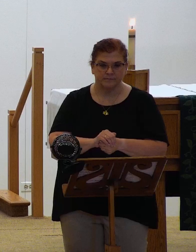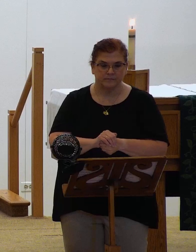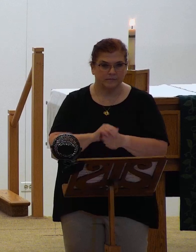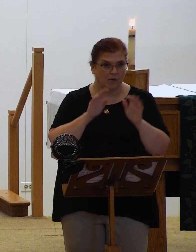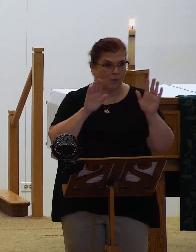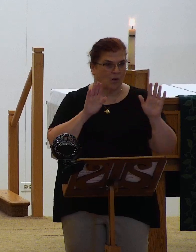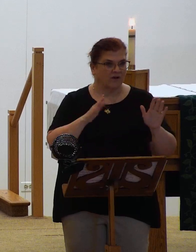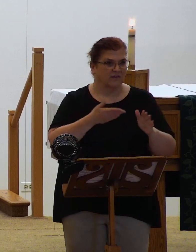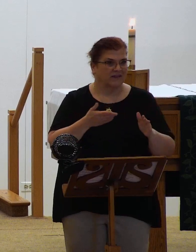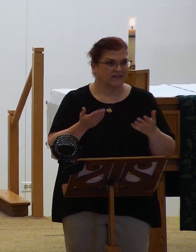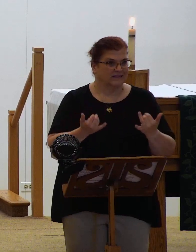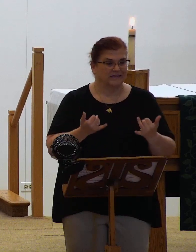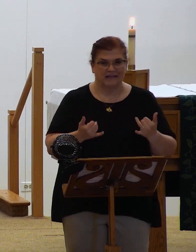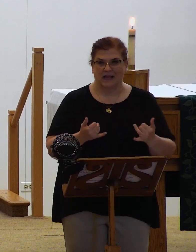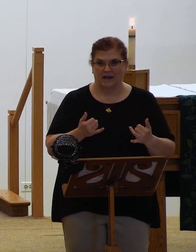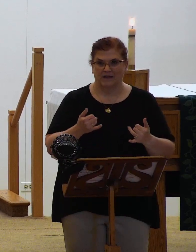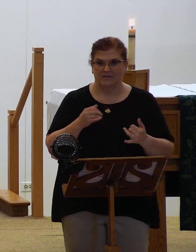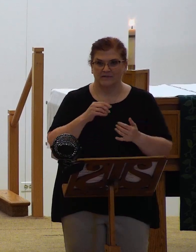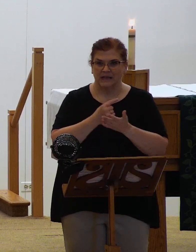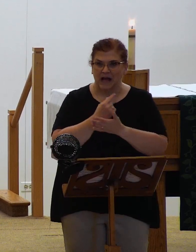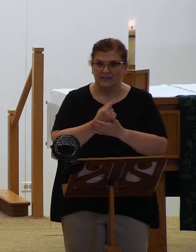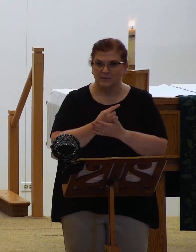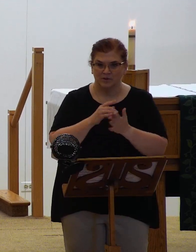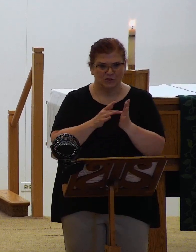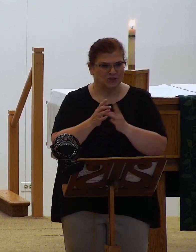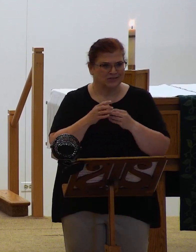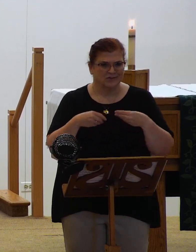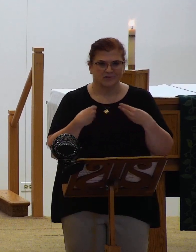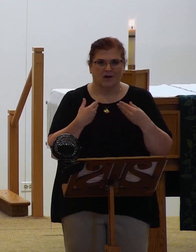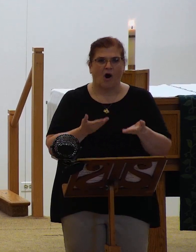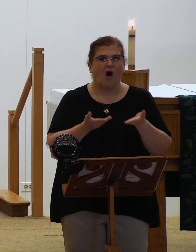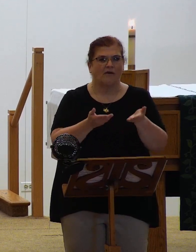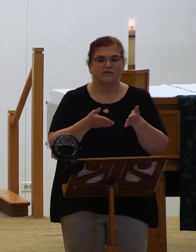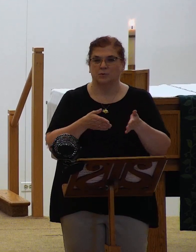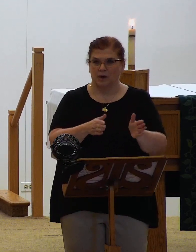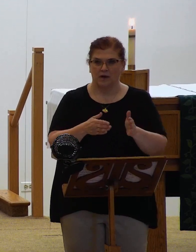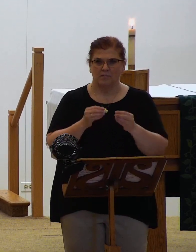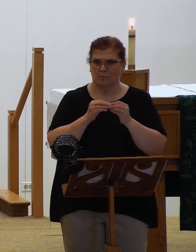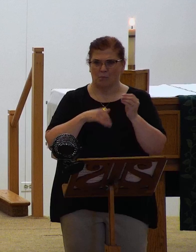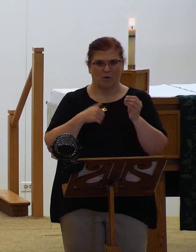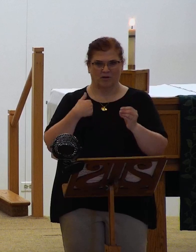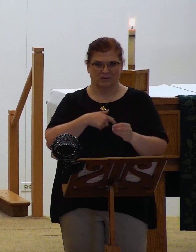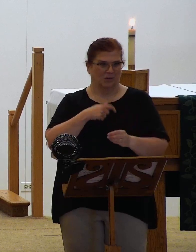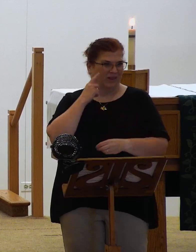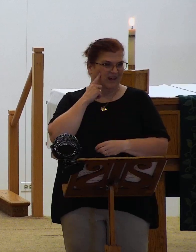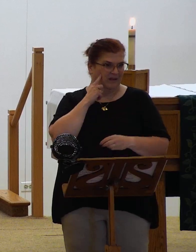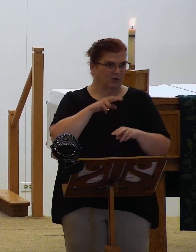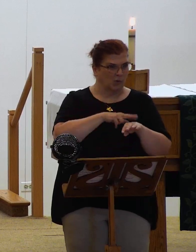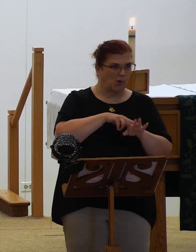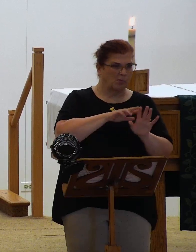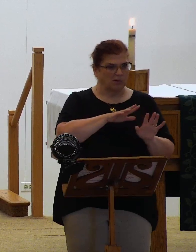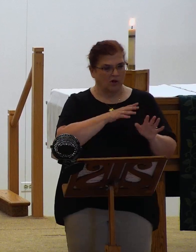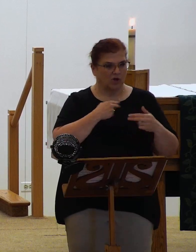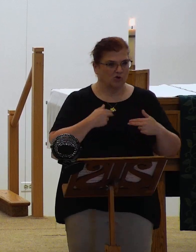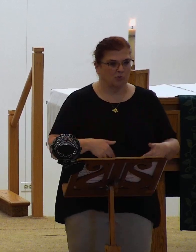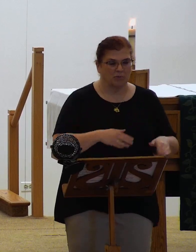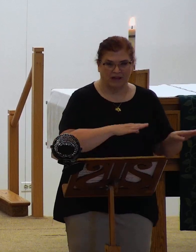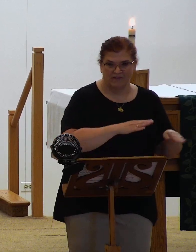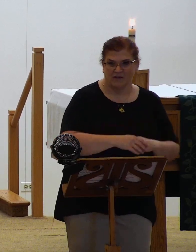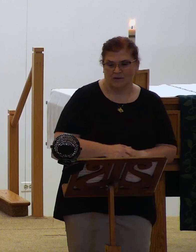today's gospel for Matthew, Jesus offers a way beyond what we might consider to be sort of the normal human behavior.